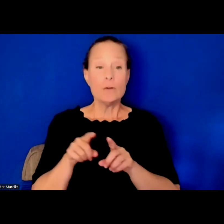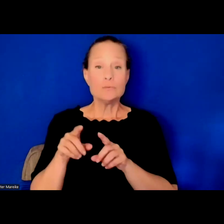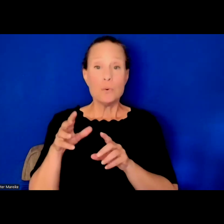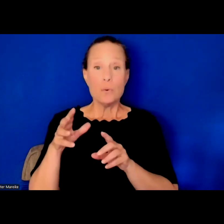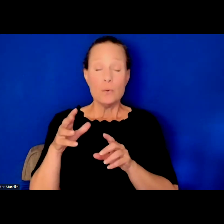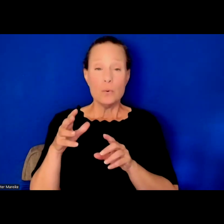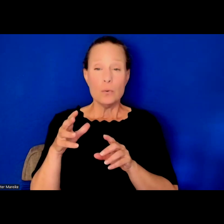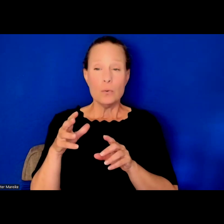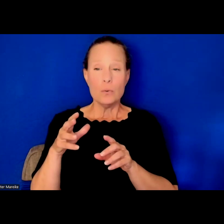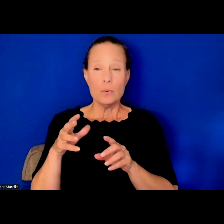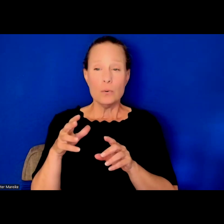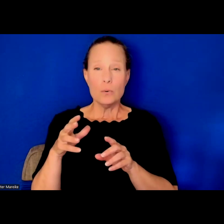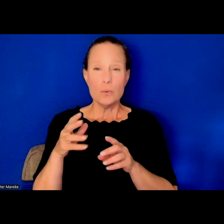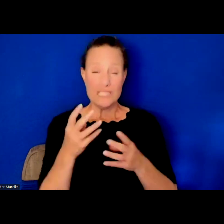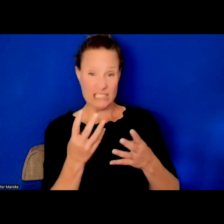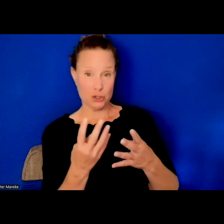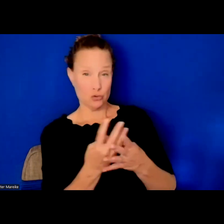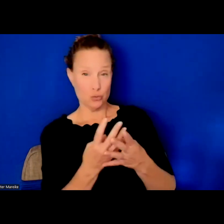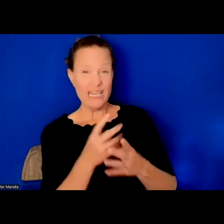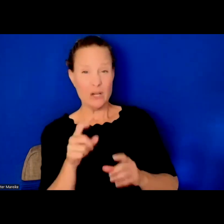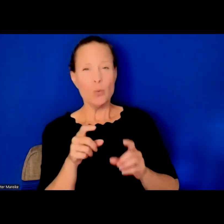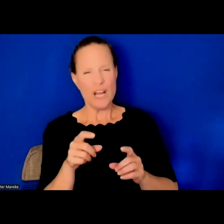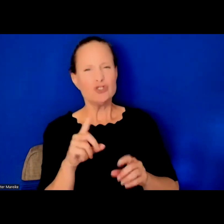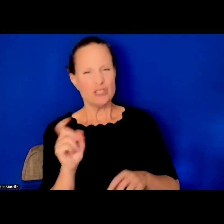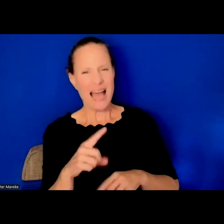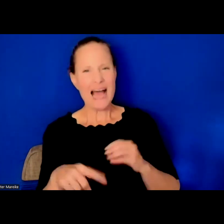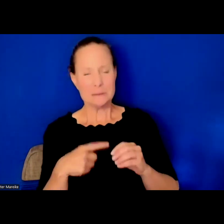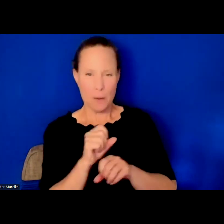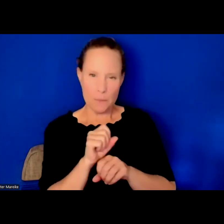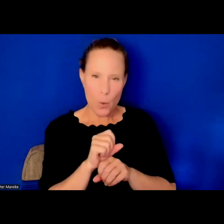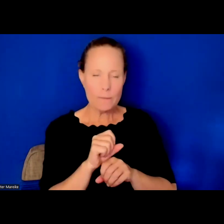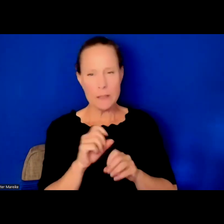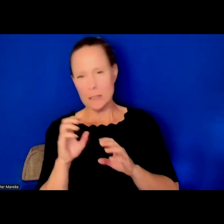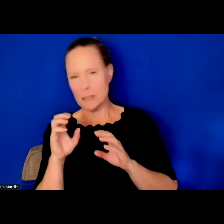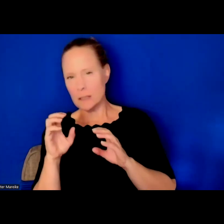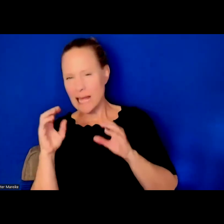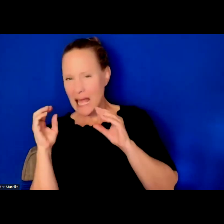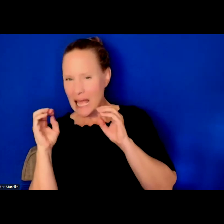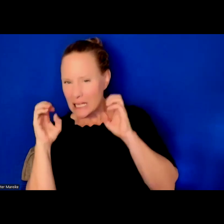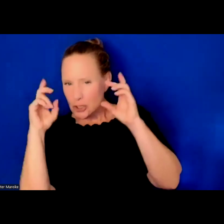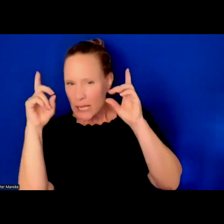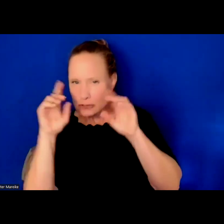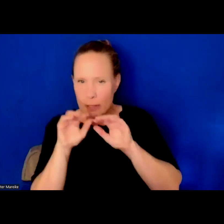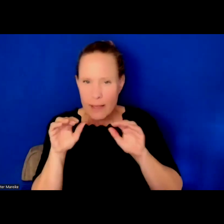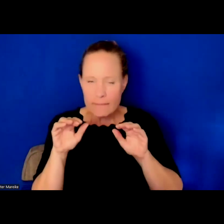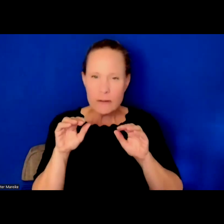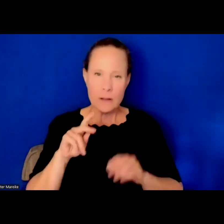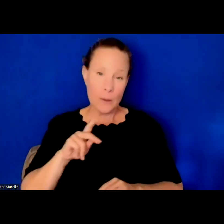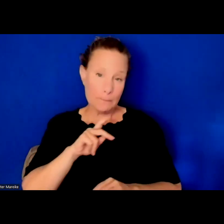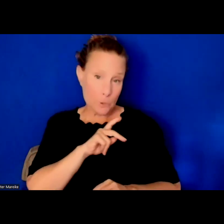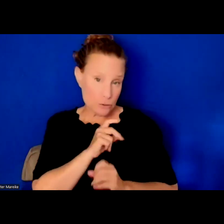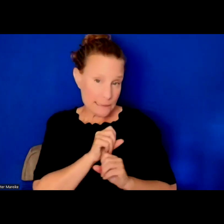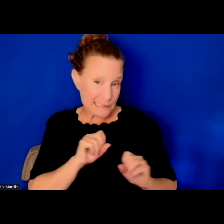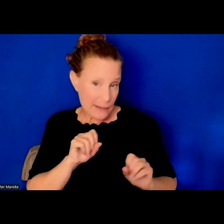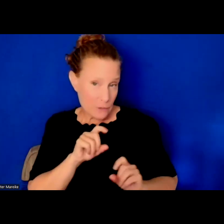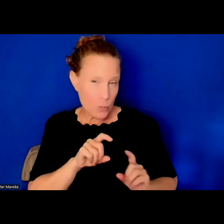screening questions do ask about employment, education, and interpersonal safety. Like I mentioned, there's no actual services under